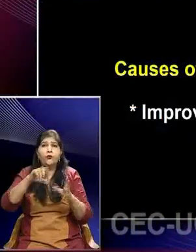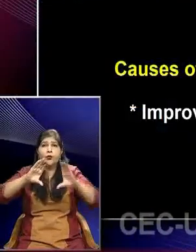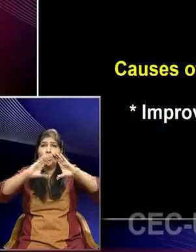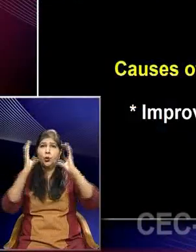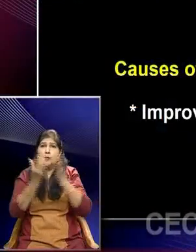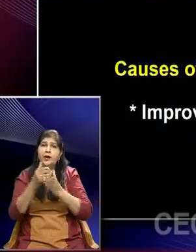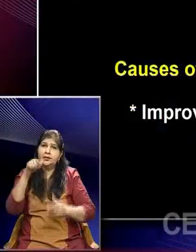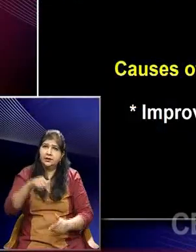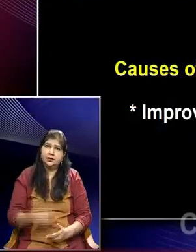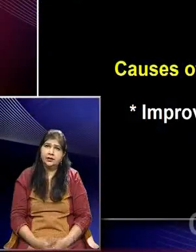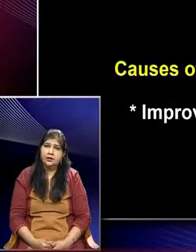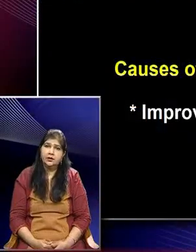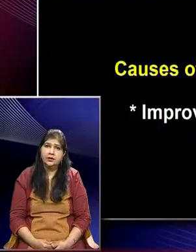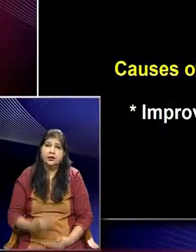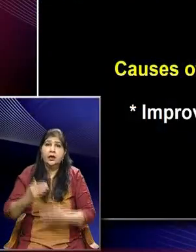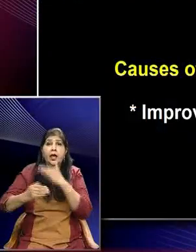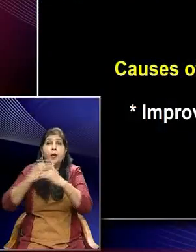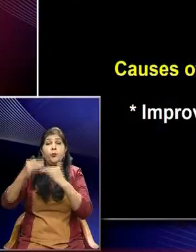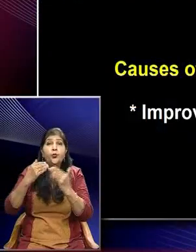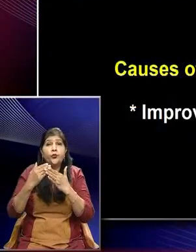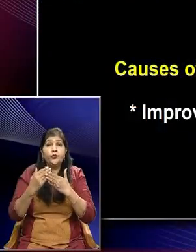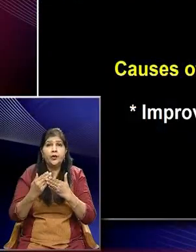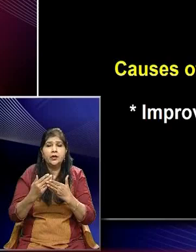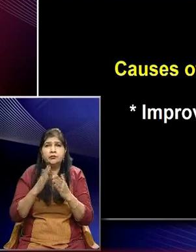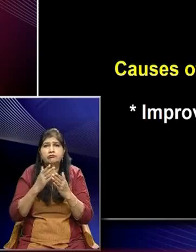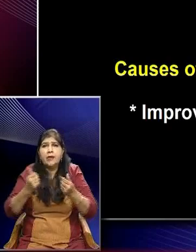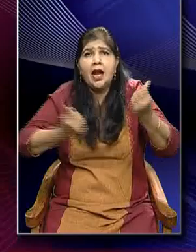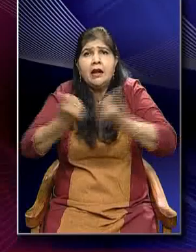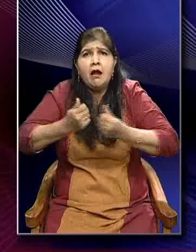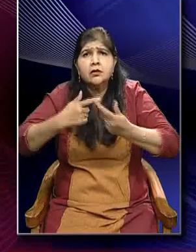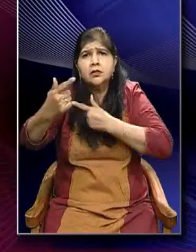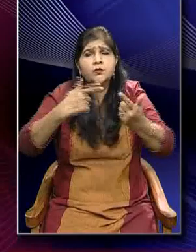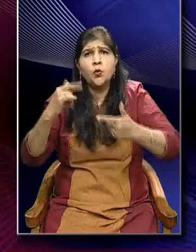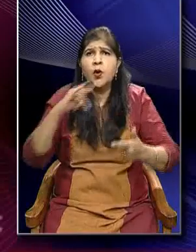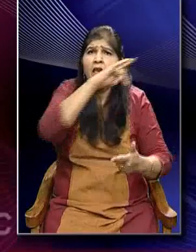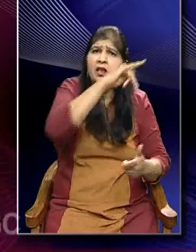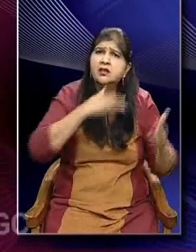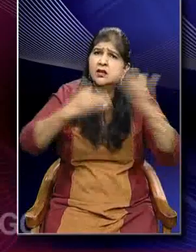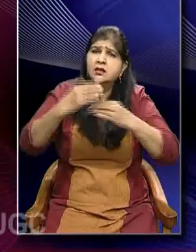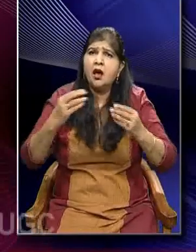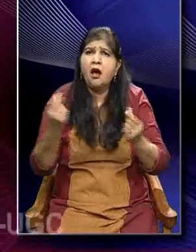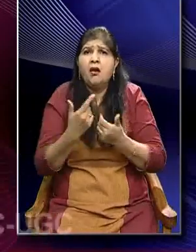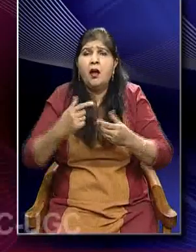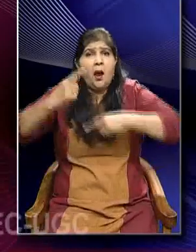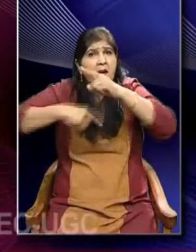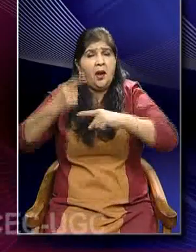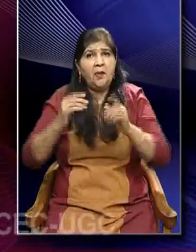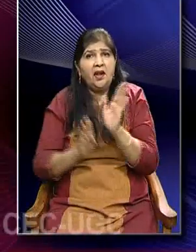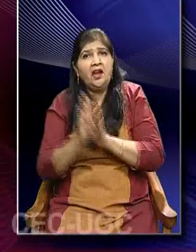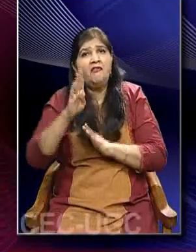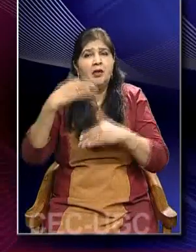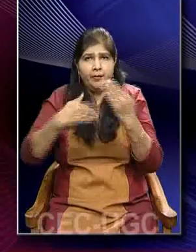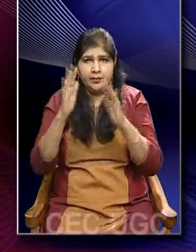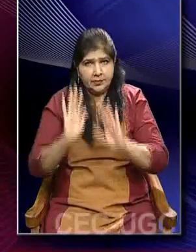globalization is improved transport. Today, there is rapid